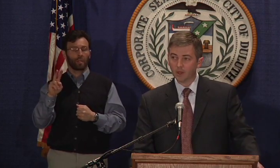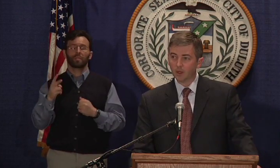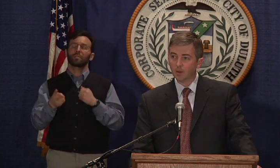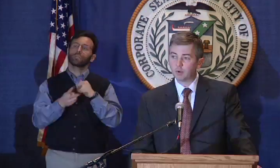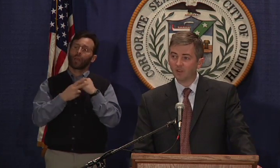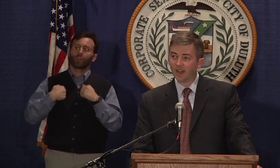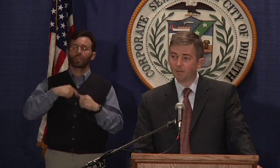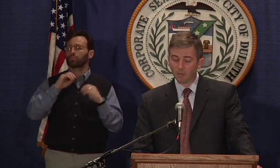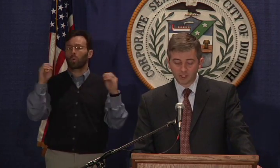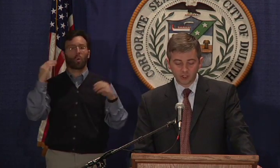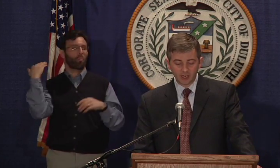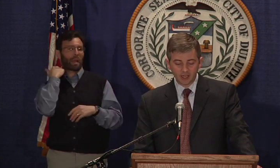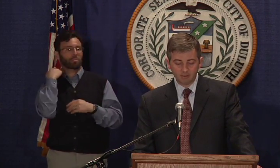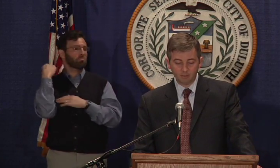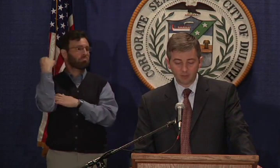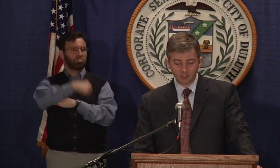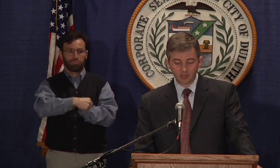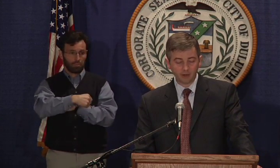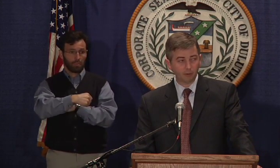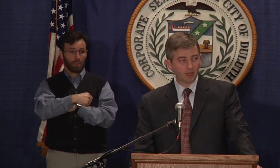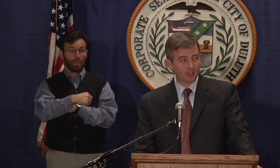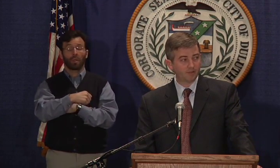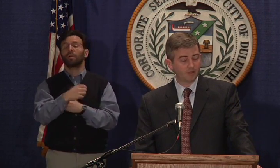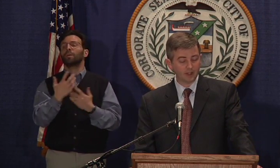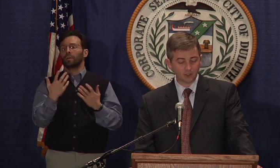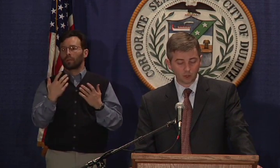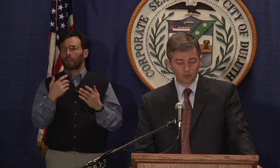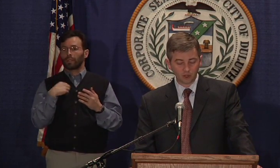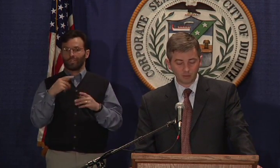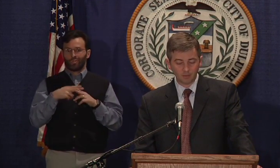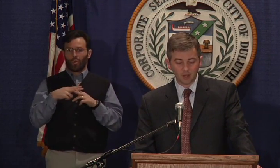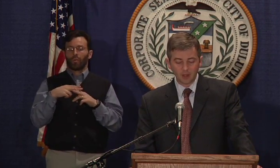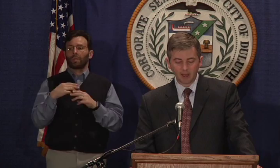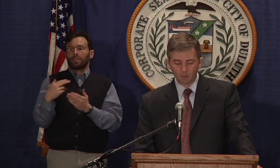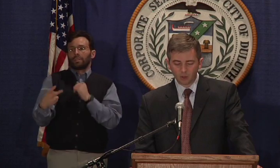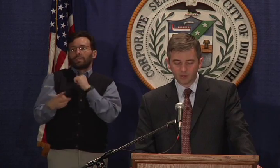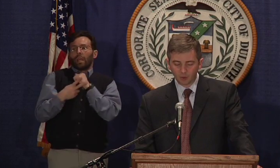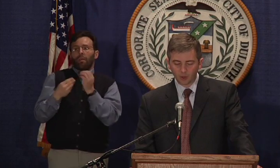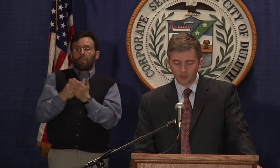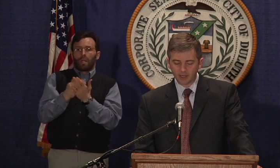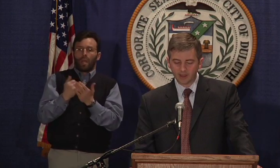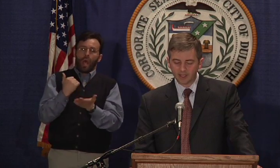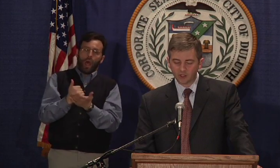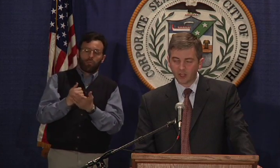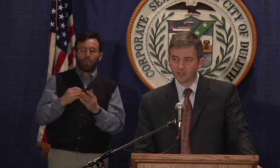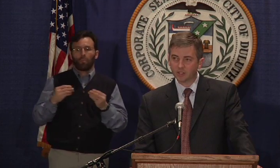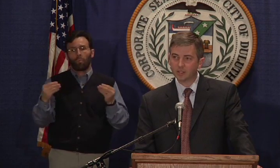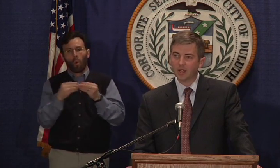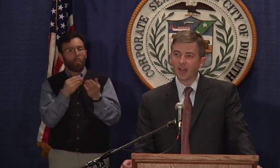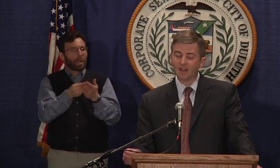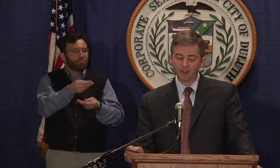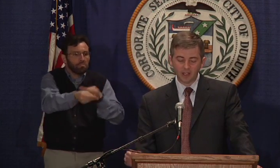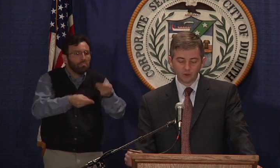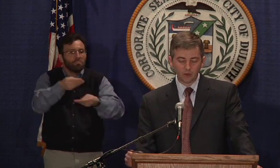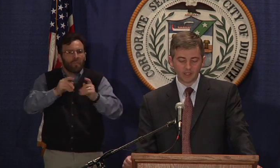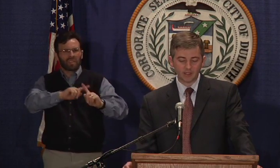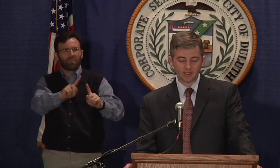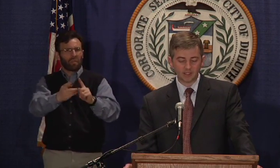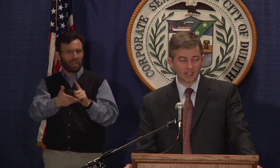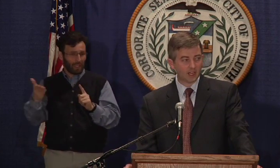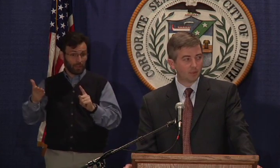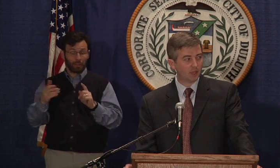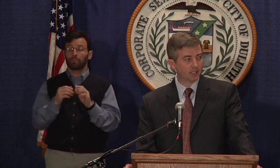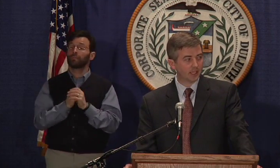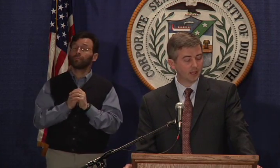term, provided much-needed budgetary relief in the short term, and most importantly, these changes have